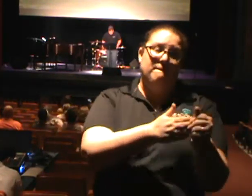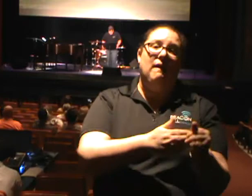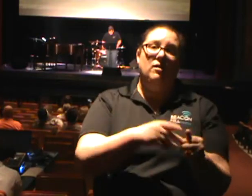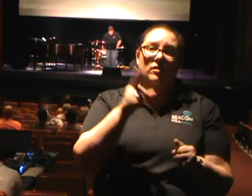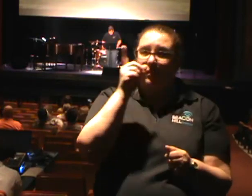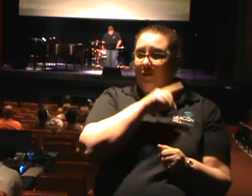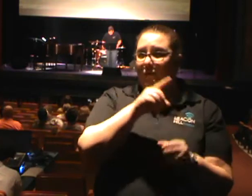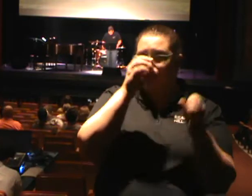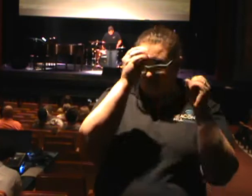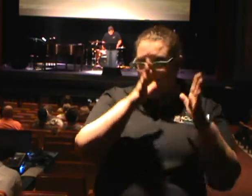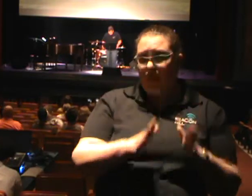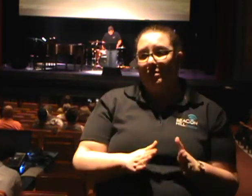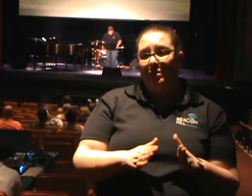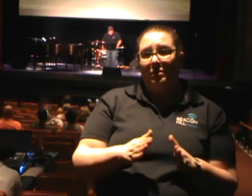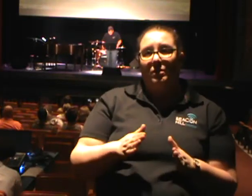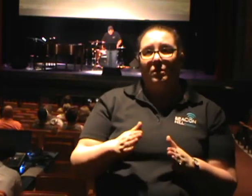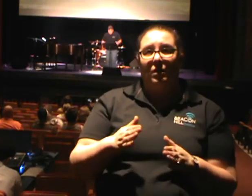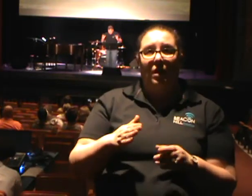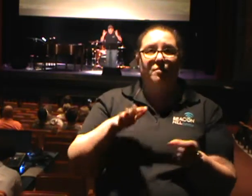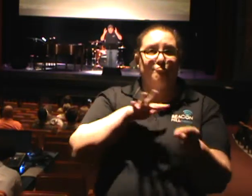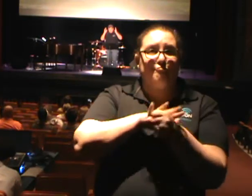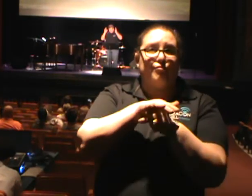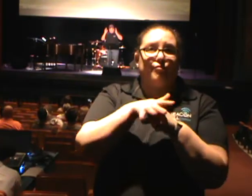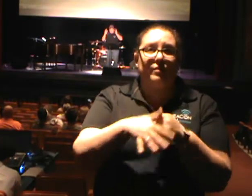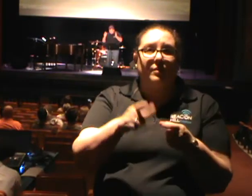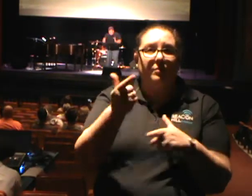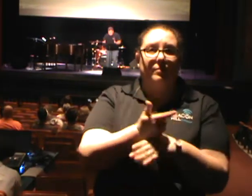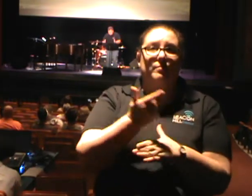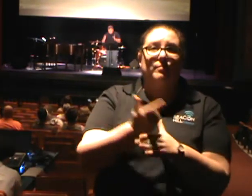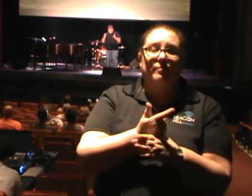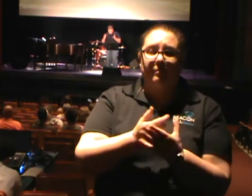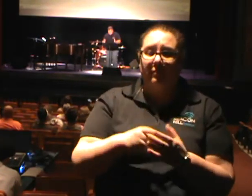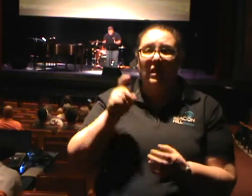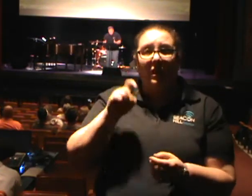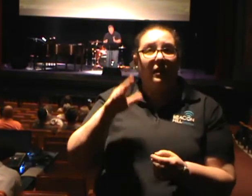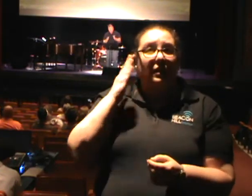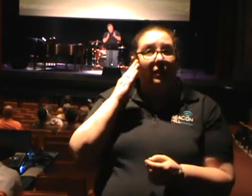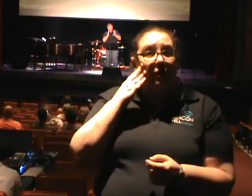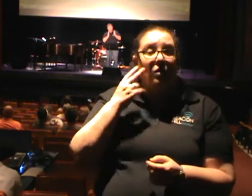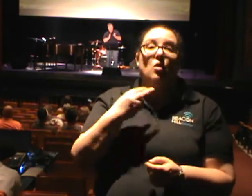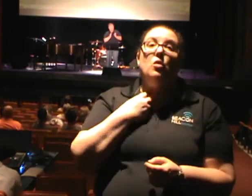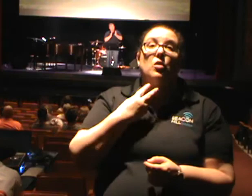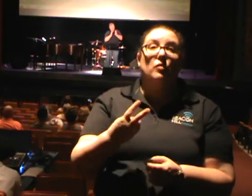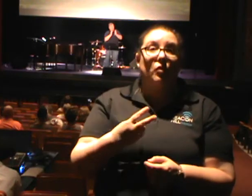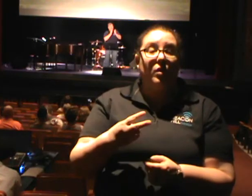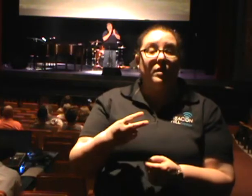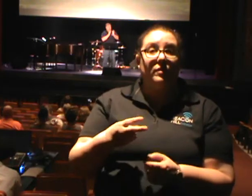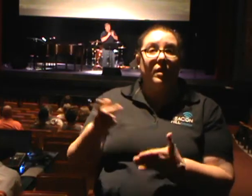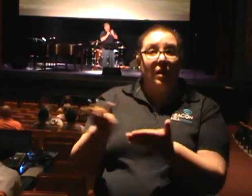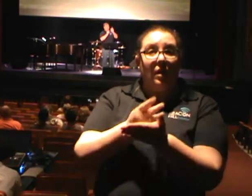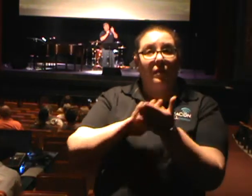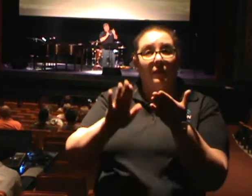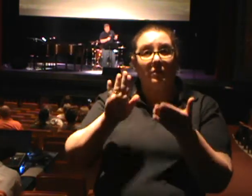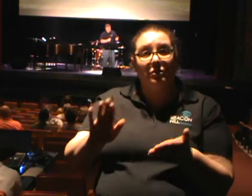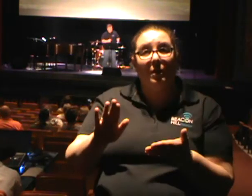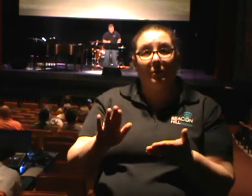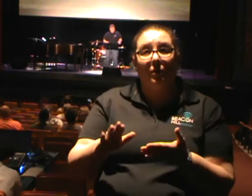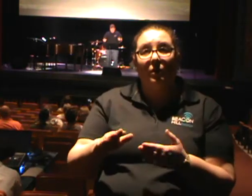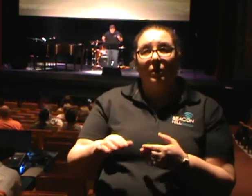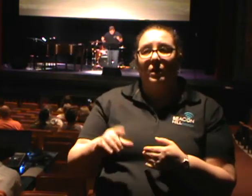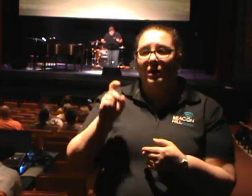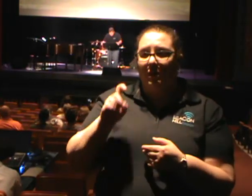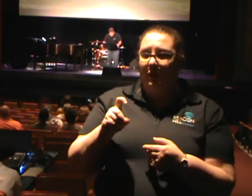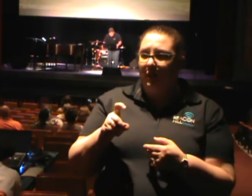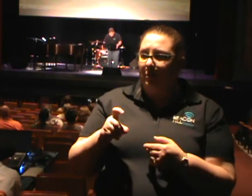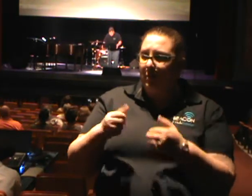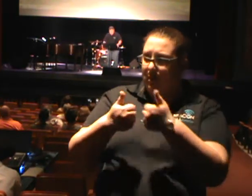following prosperity gospel. Listen to me this morning. You need to know the voice of the shepherd. You need to be able to discern truth